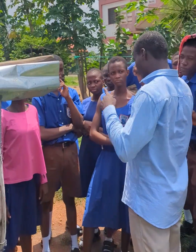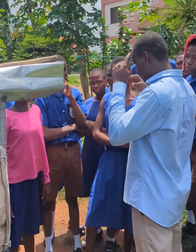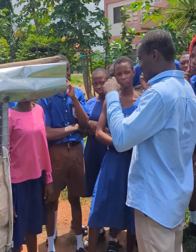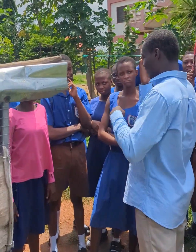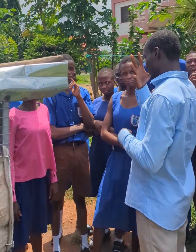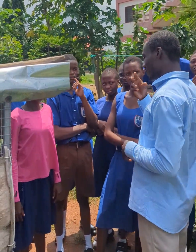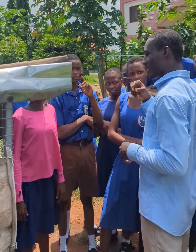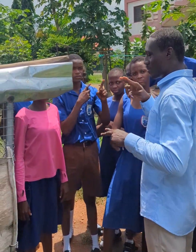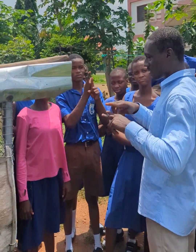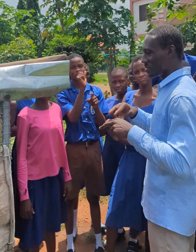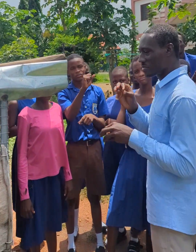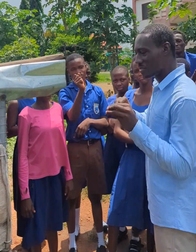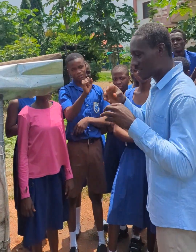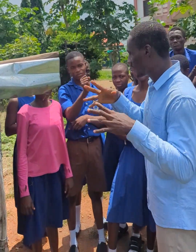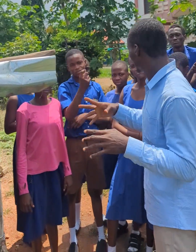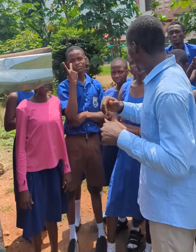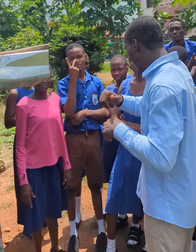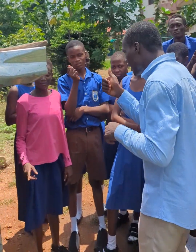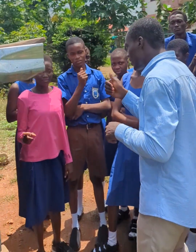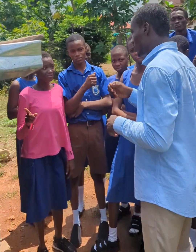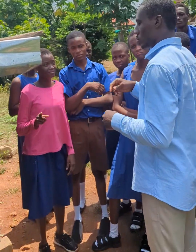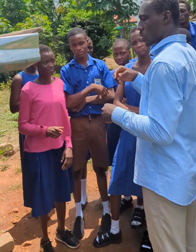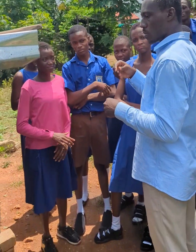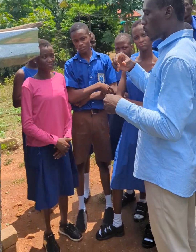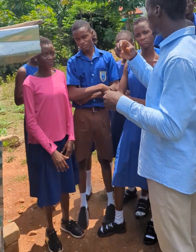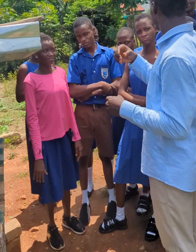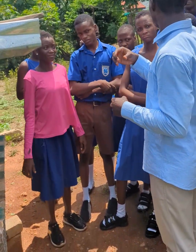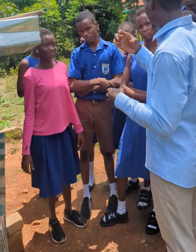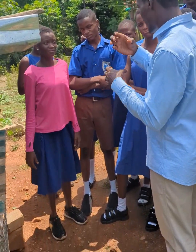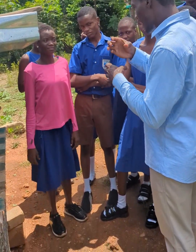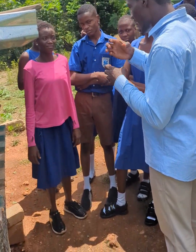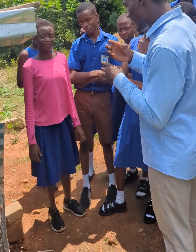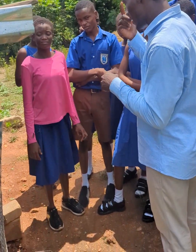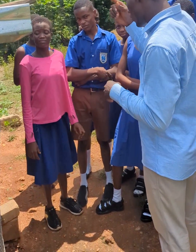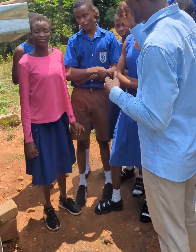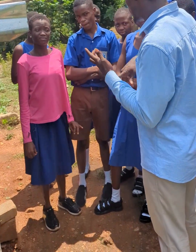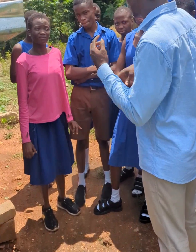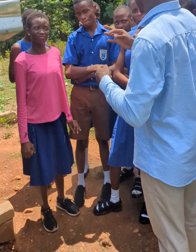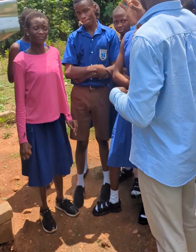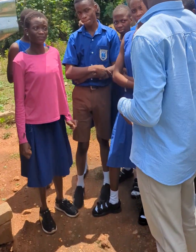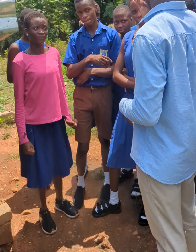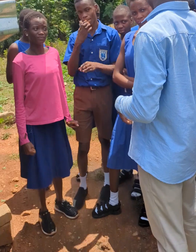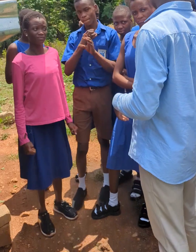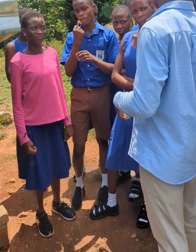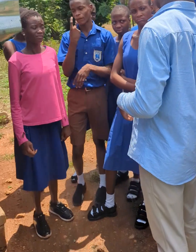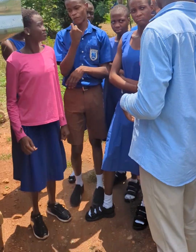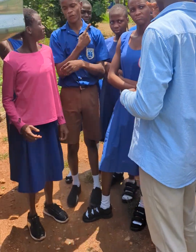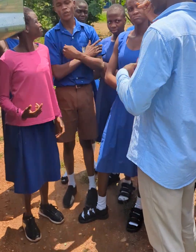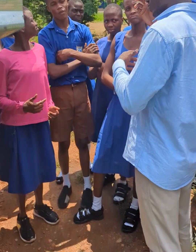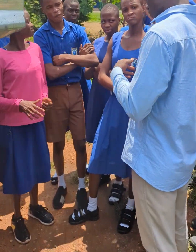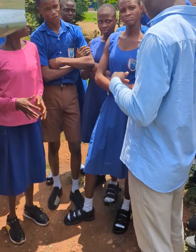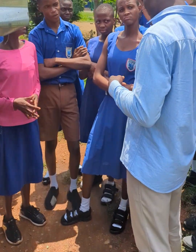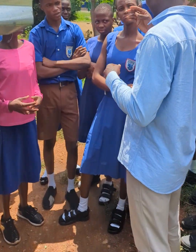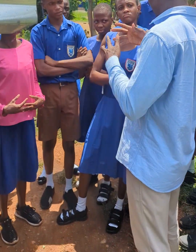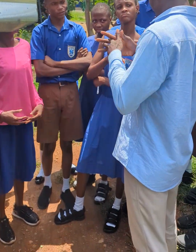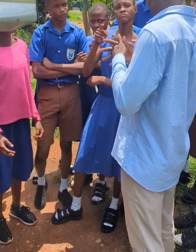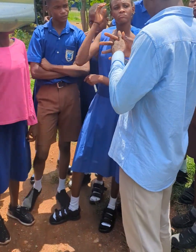best delicacies in Africa. So I told them that one of these days we would prepare rabbit